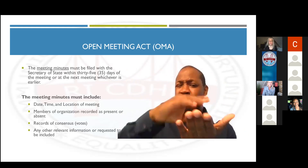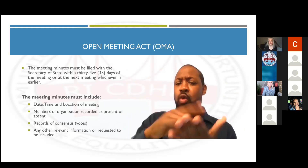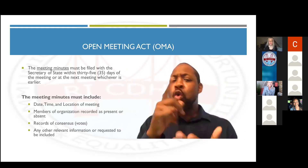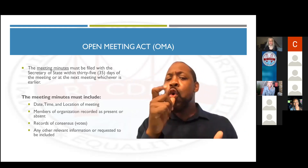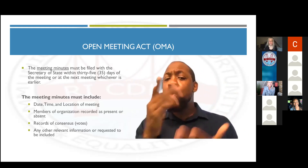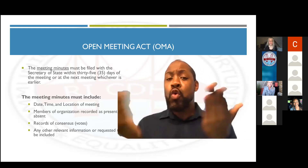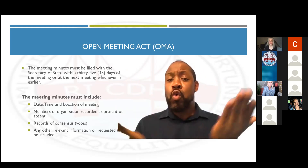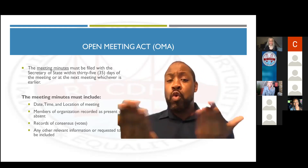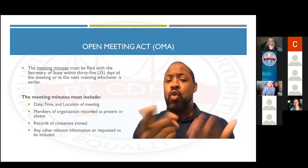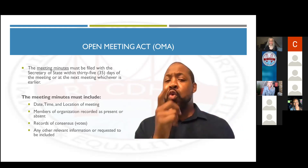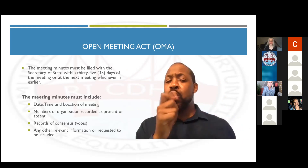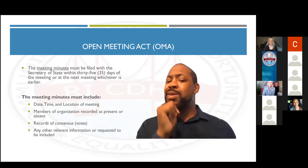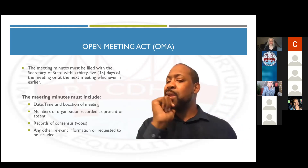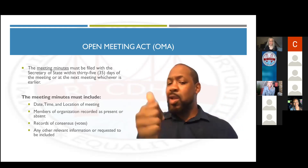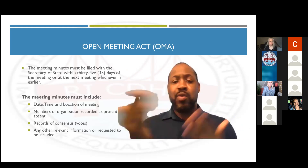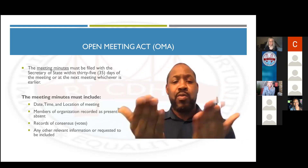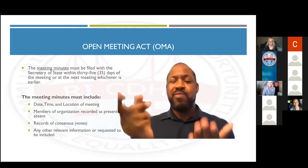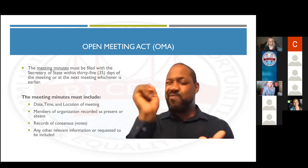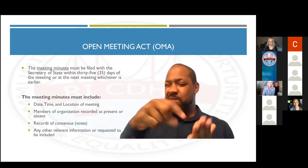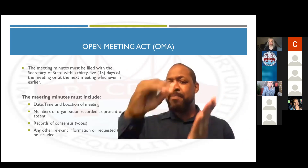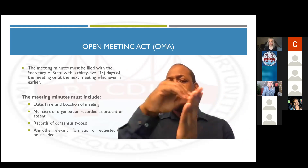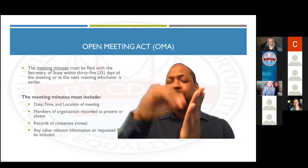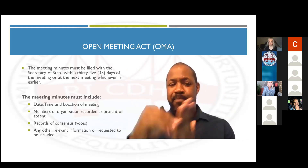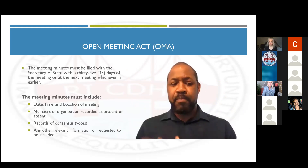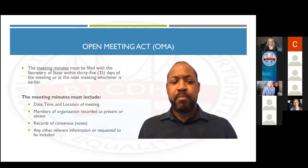of the organization who are present or absent, that needs to